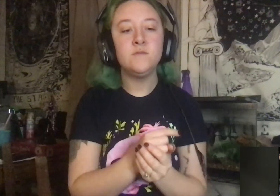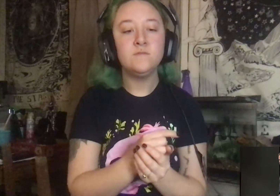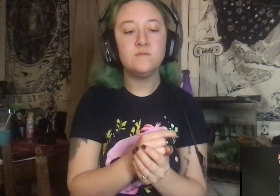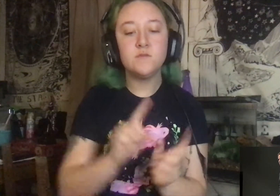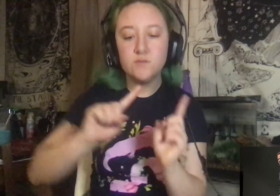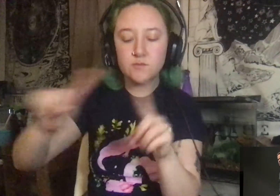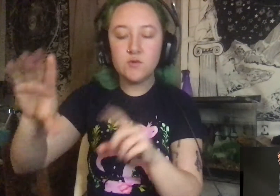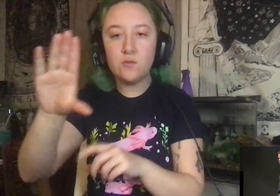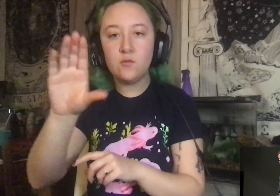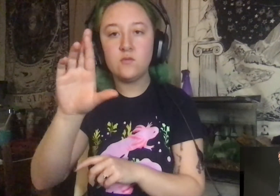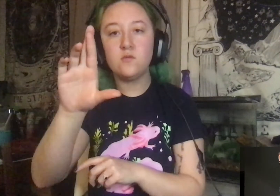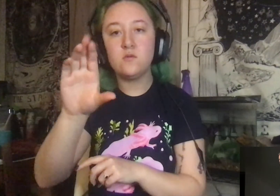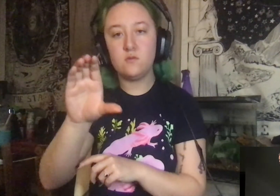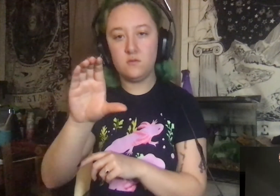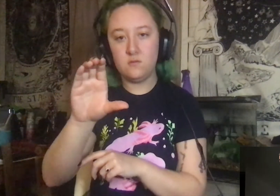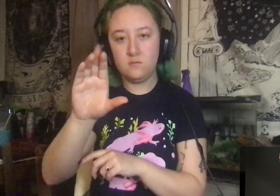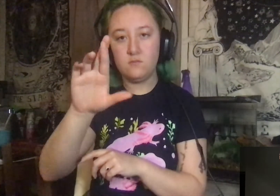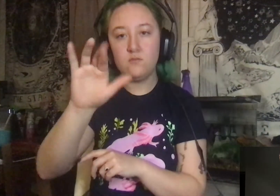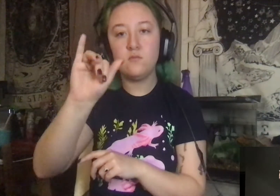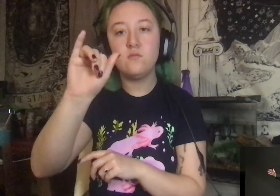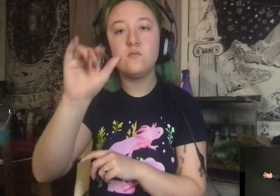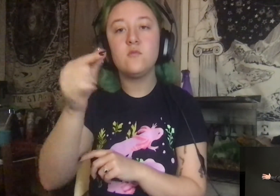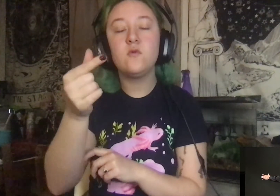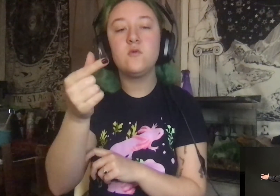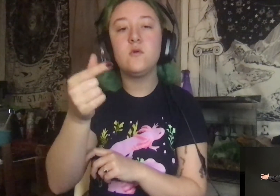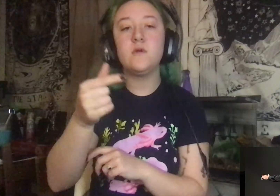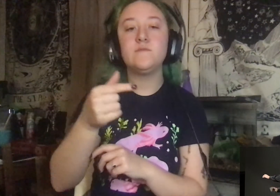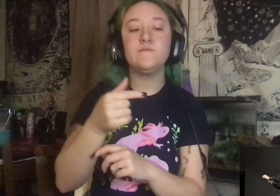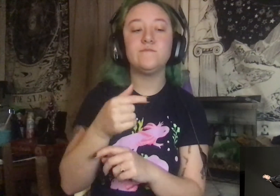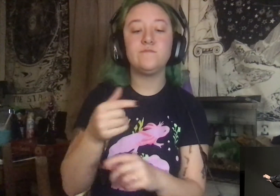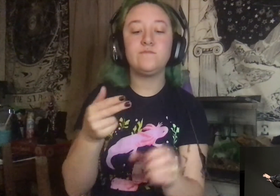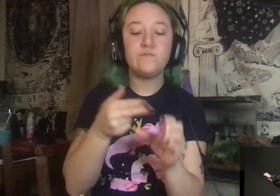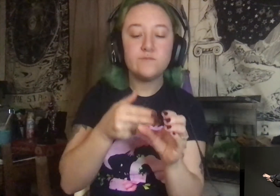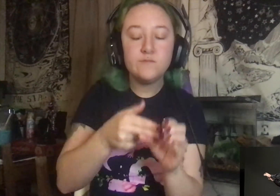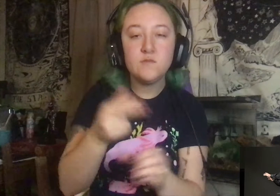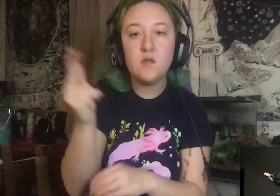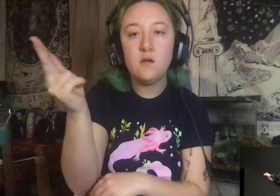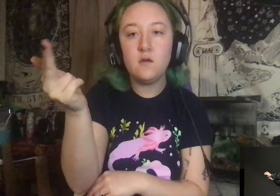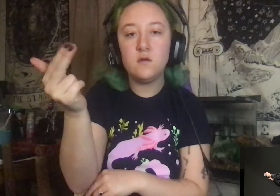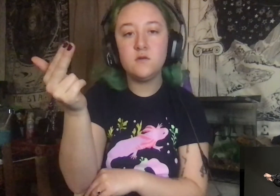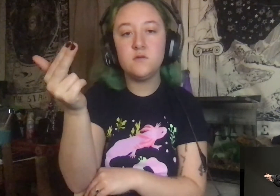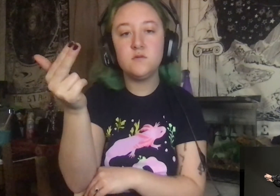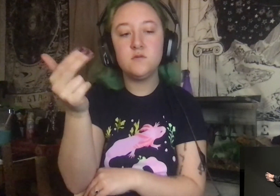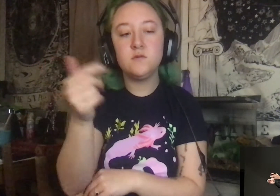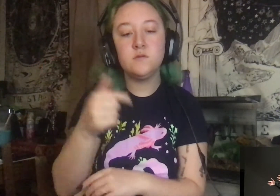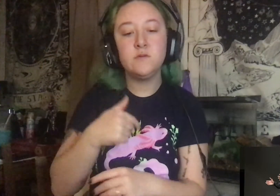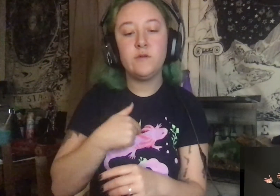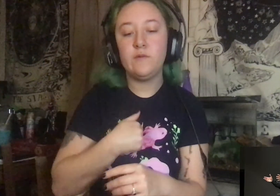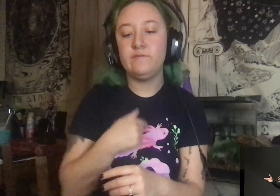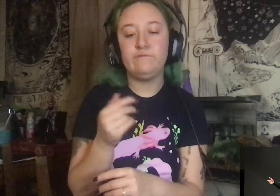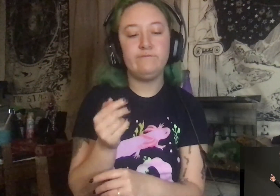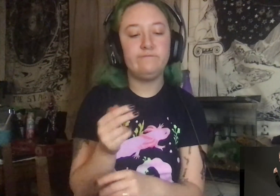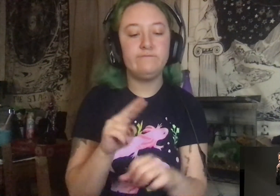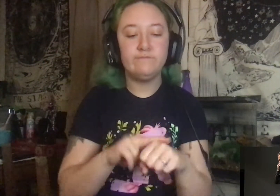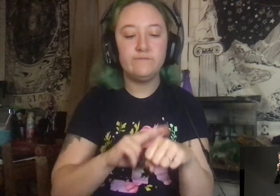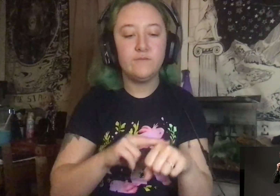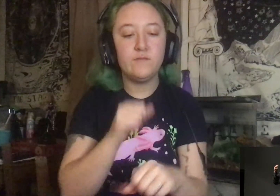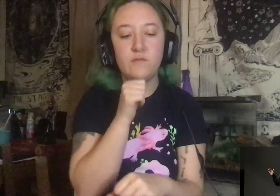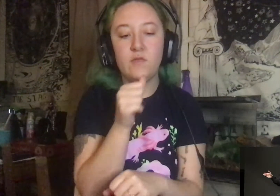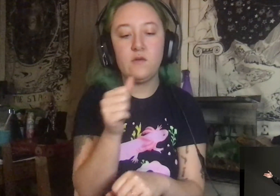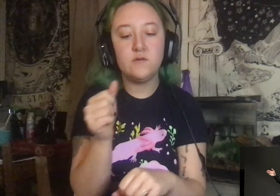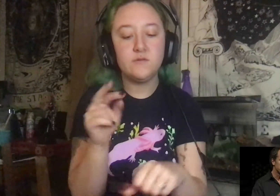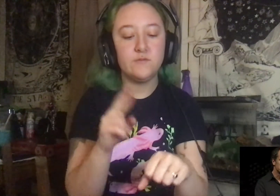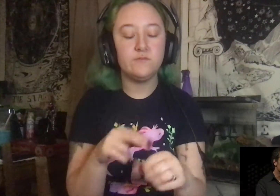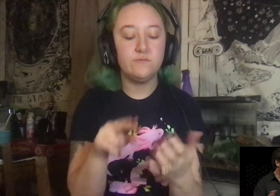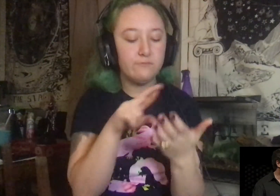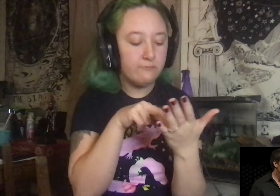we check into a hotel, and I realize the next day that castration is going to be an absolute part of this work. So